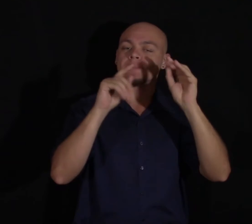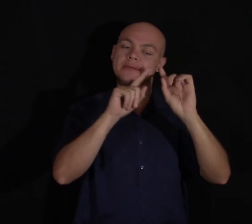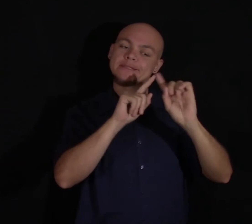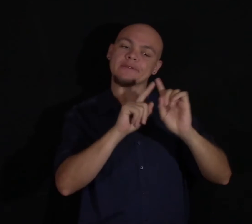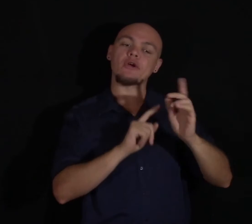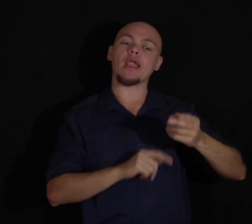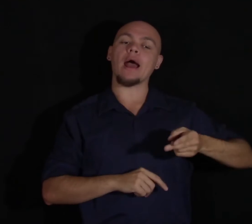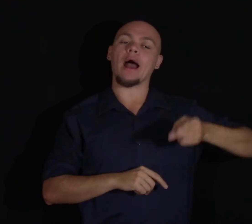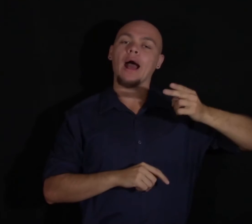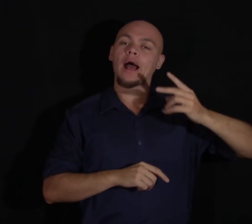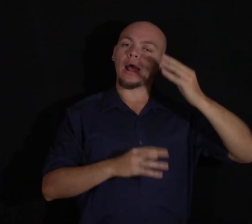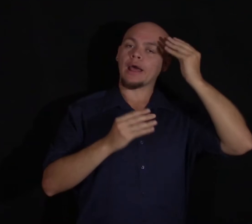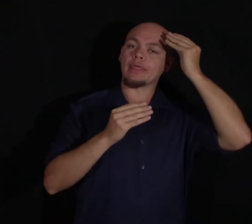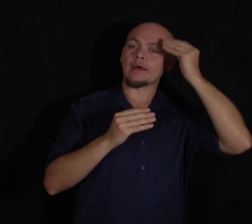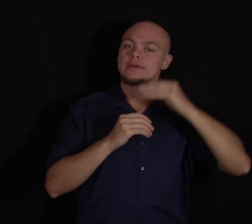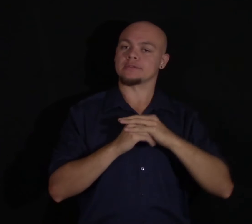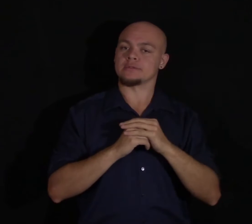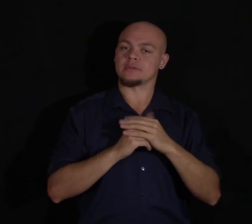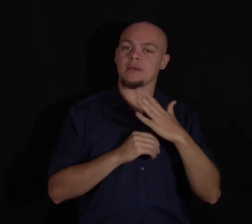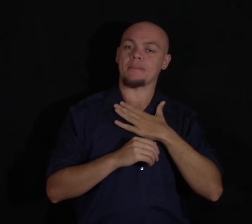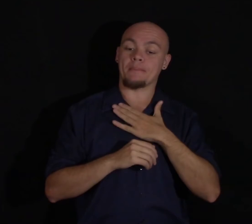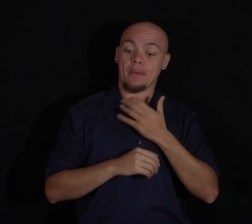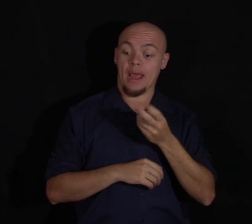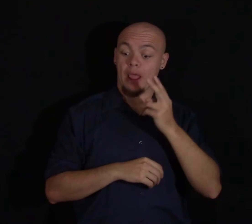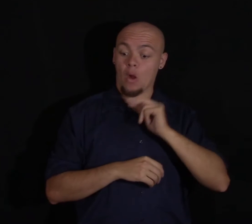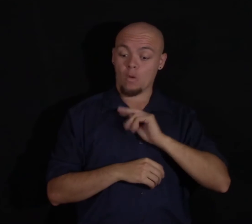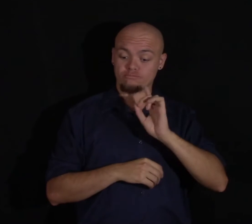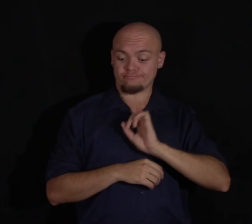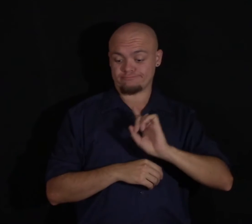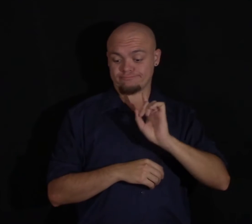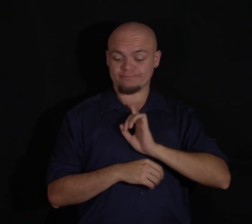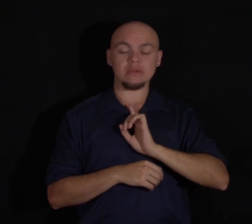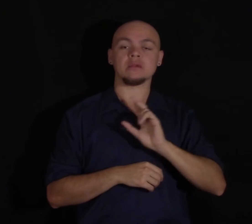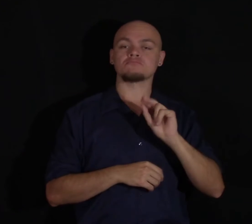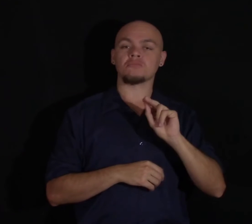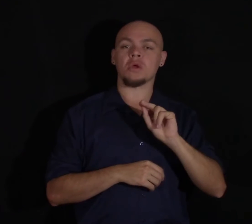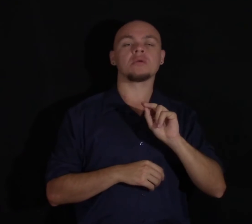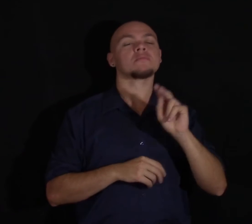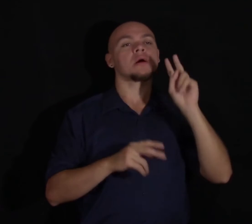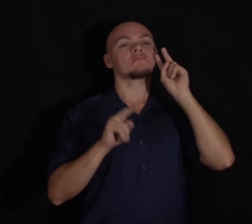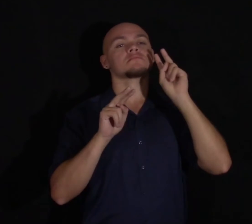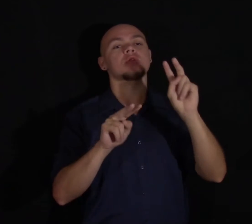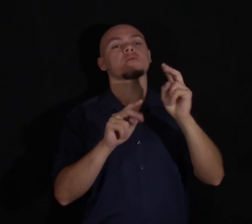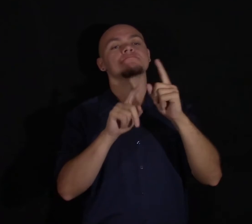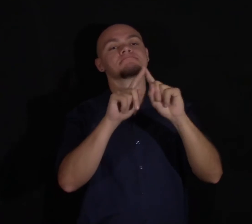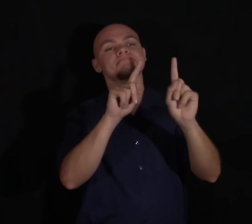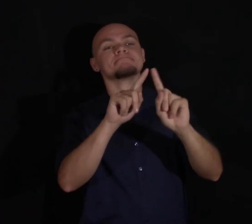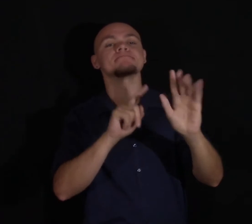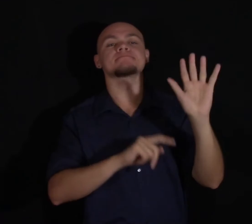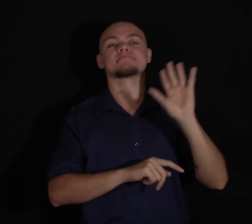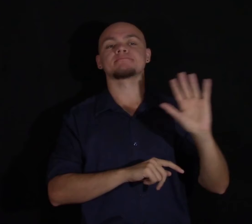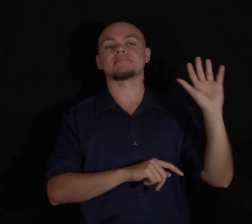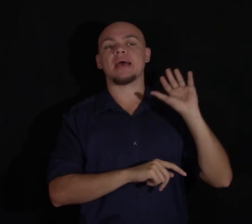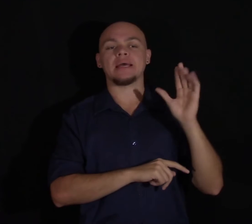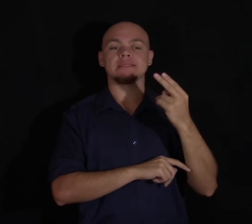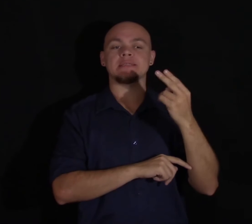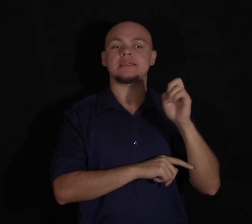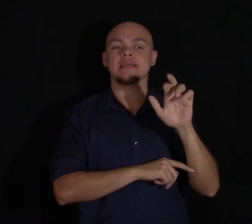wretched sphere of my own reflections to admire and love the heroes of past ages. Many things